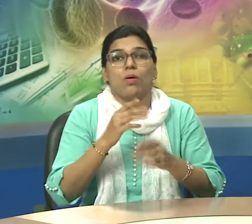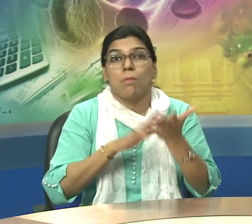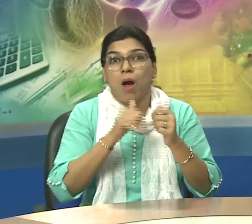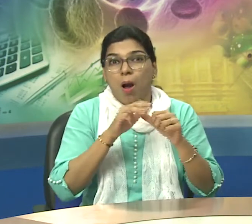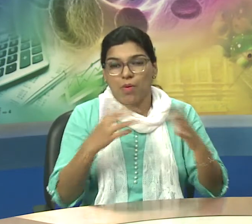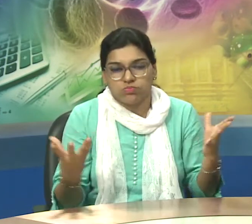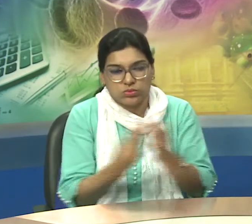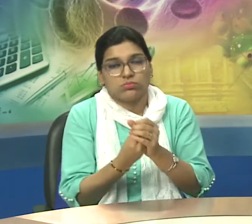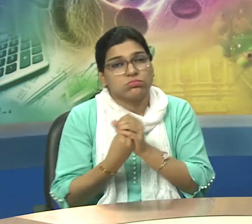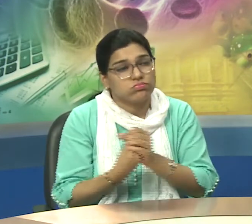routine was to